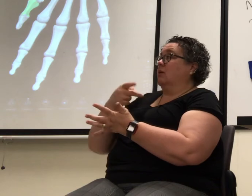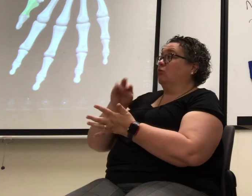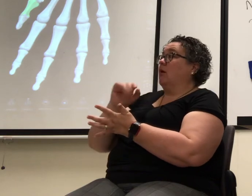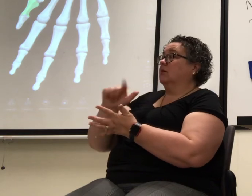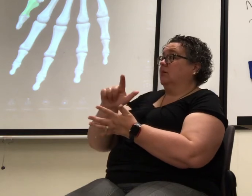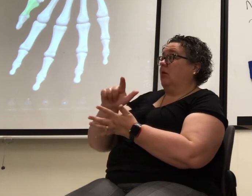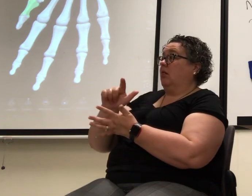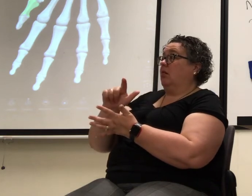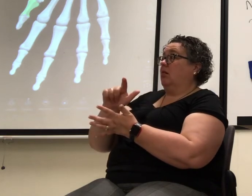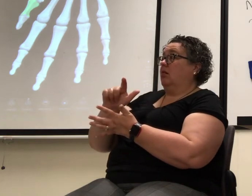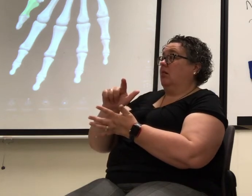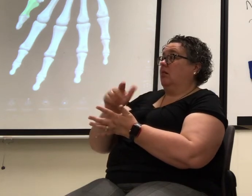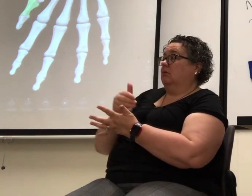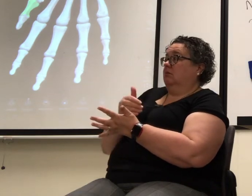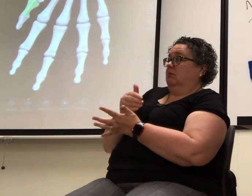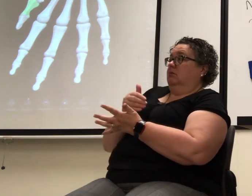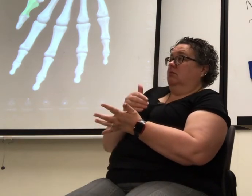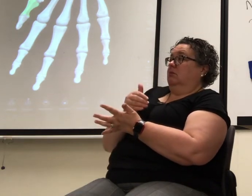proximal